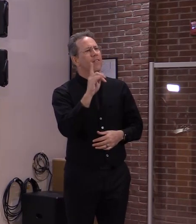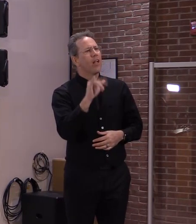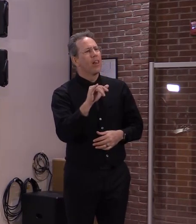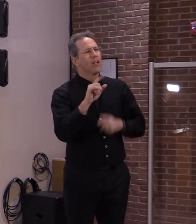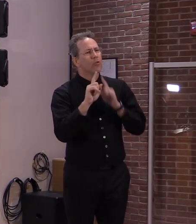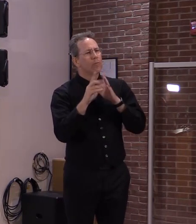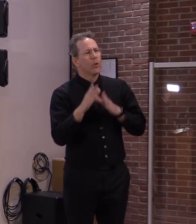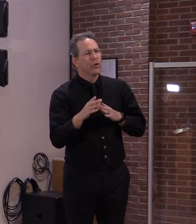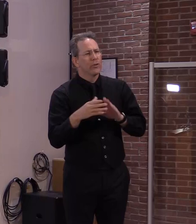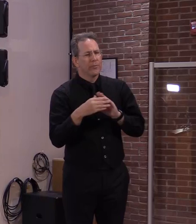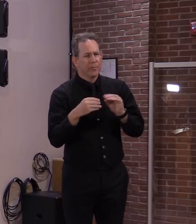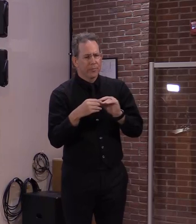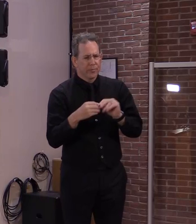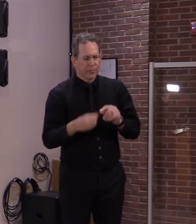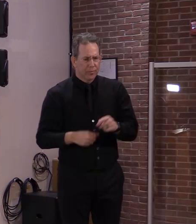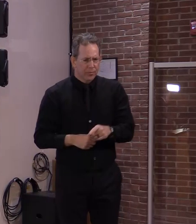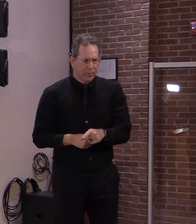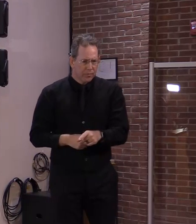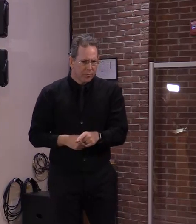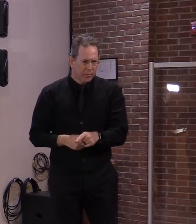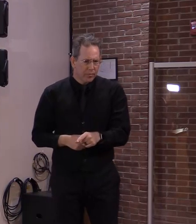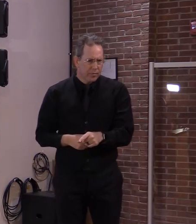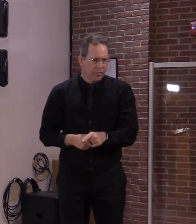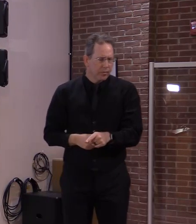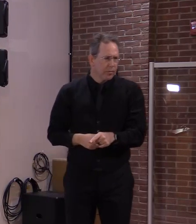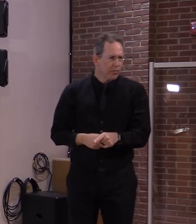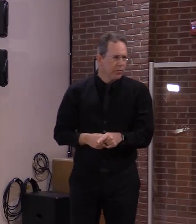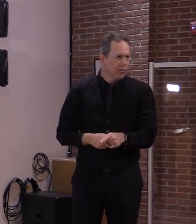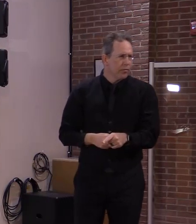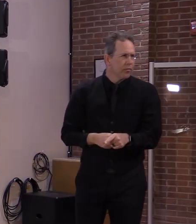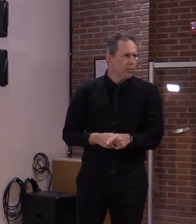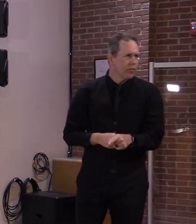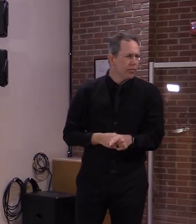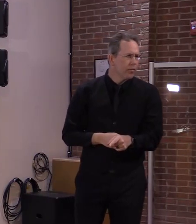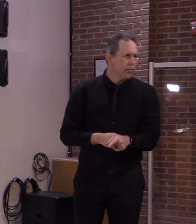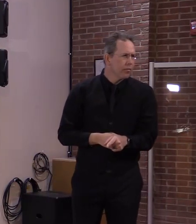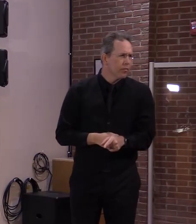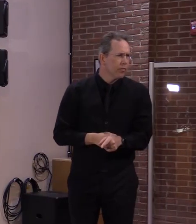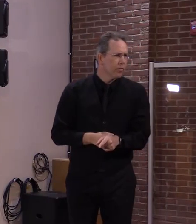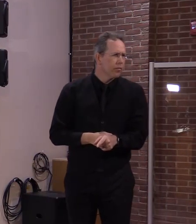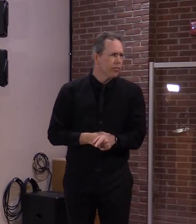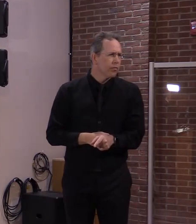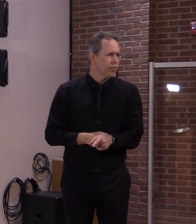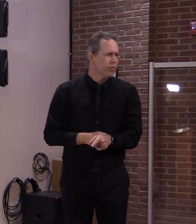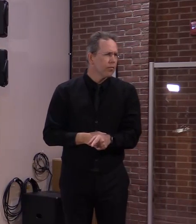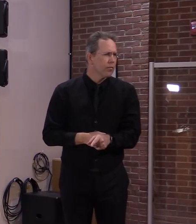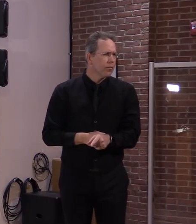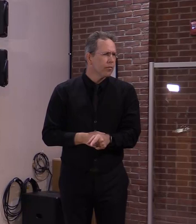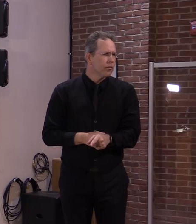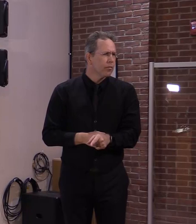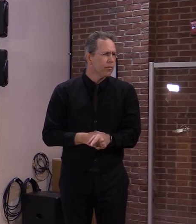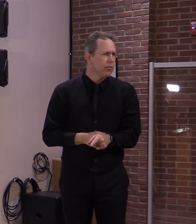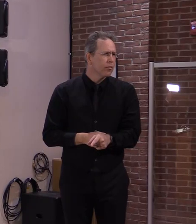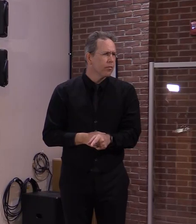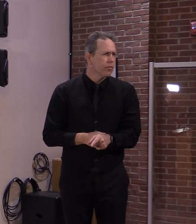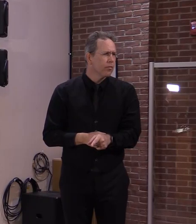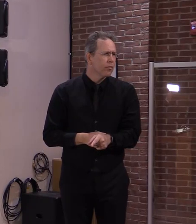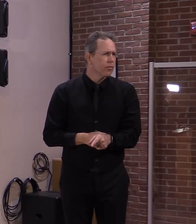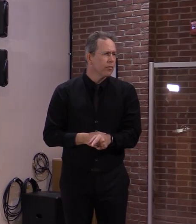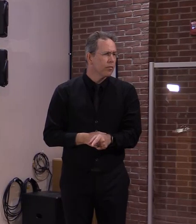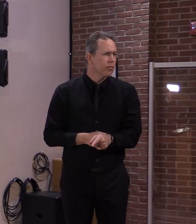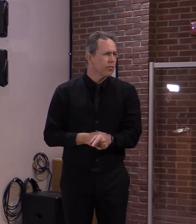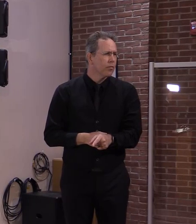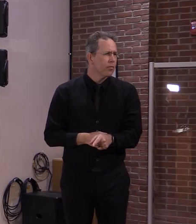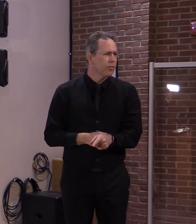Good afternoon. I want to follow up on Mike Donahue's question about the joint press release with Vermont Lieutenant Governor Molly Gray calling for the